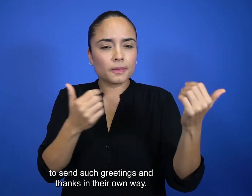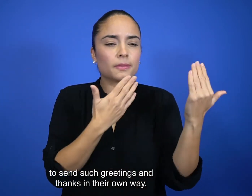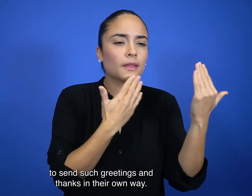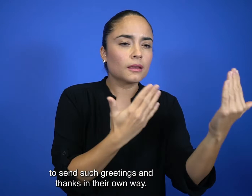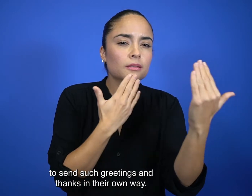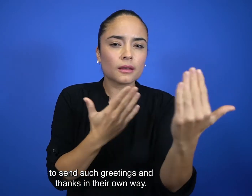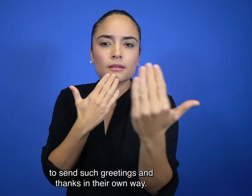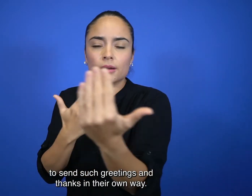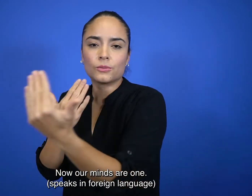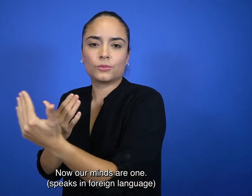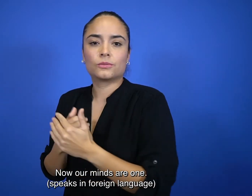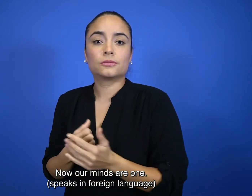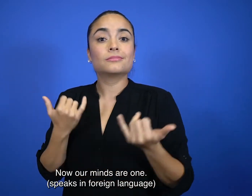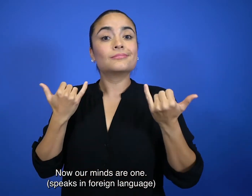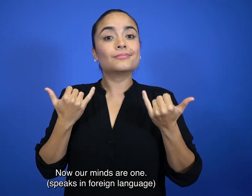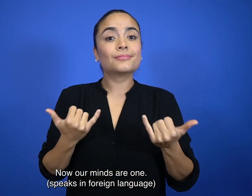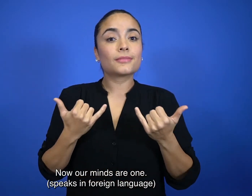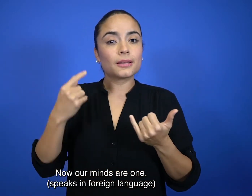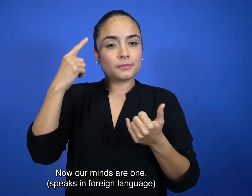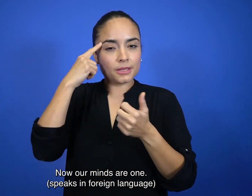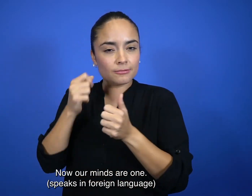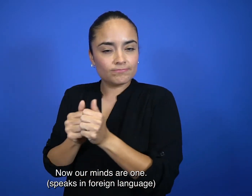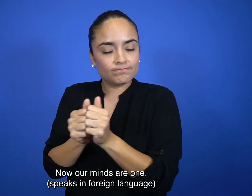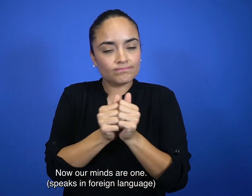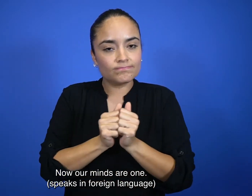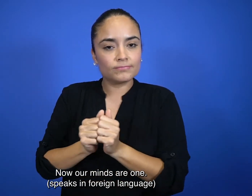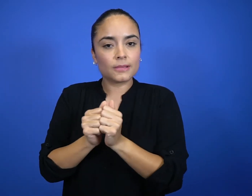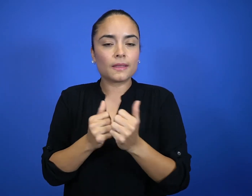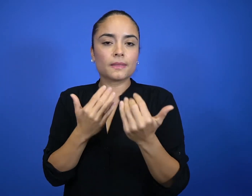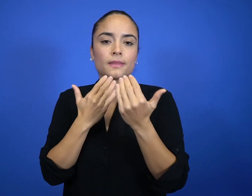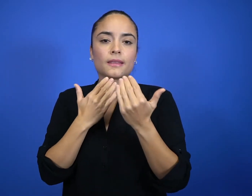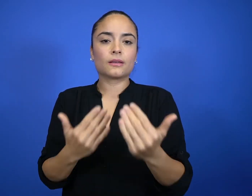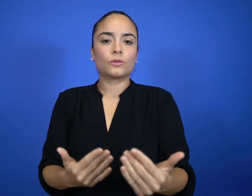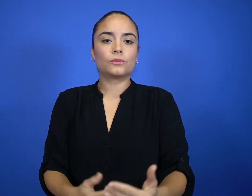way. Now our minds are one. Donnie.